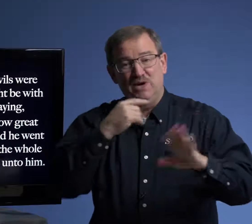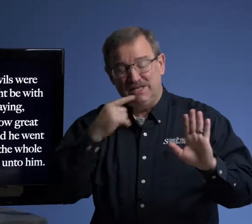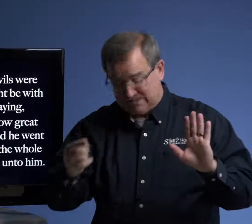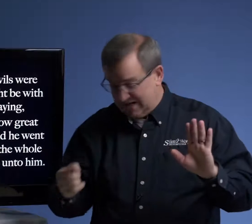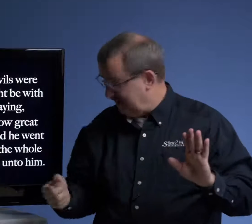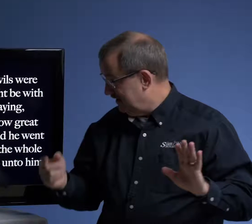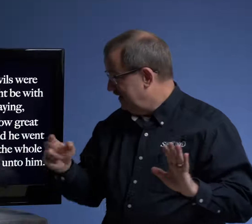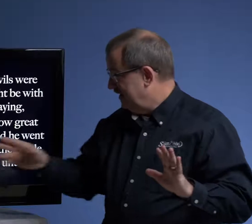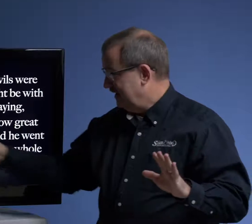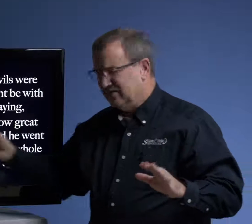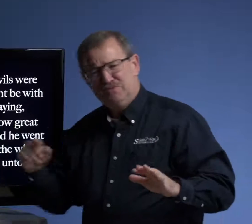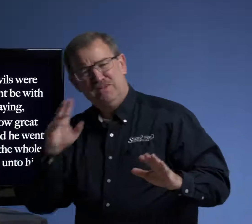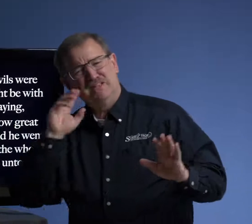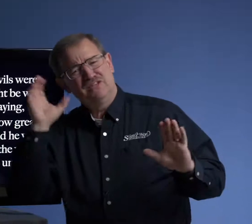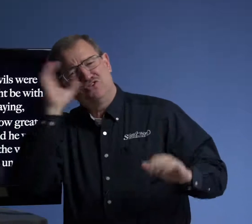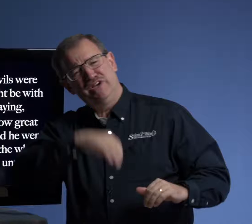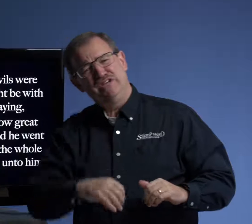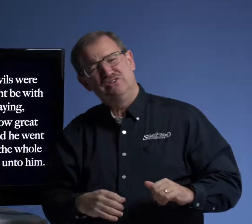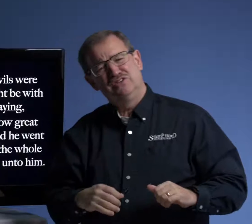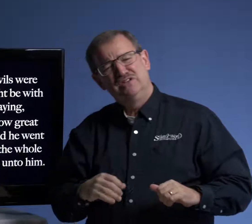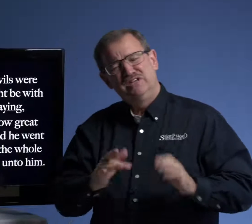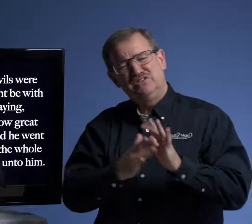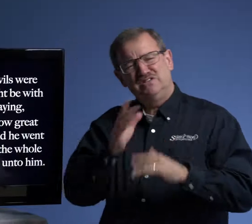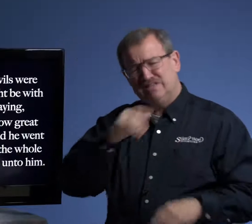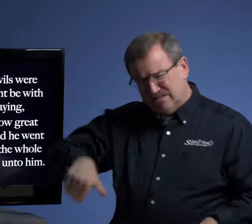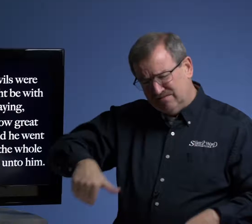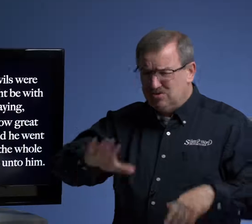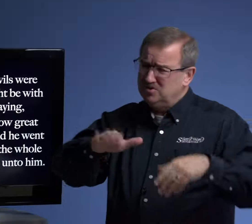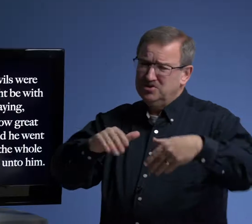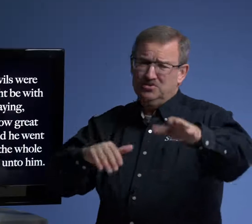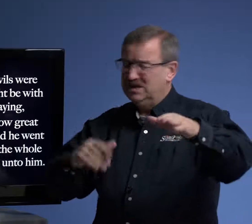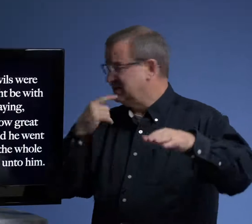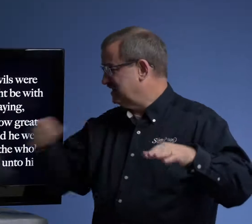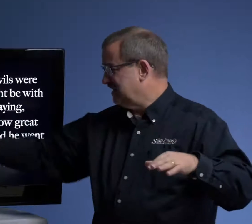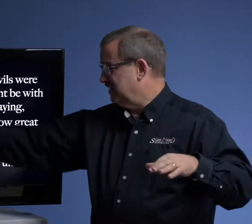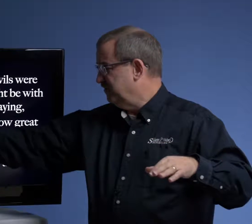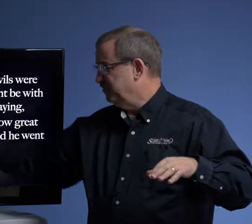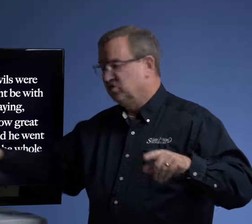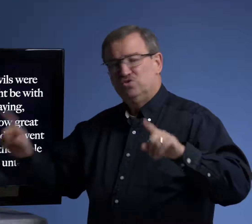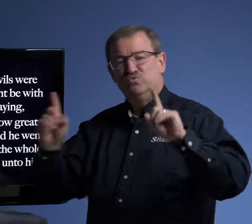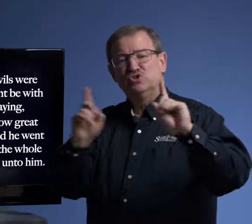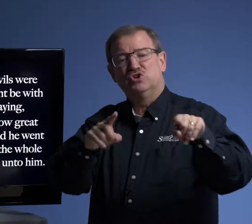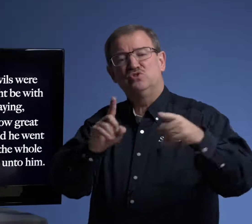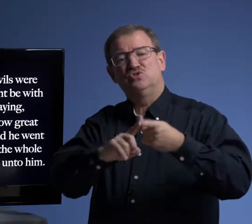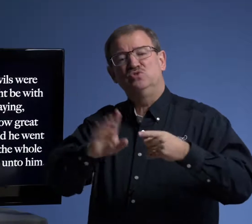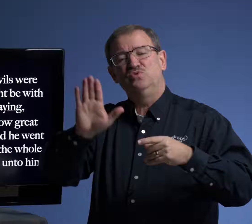away saying, now you might think it's strange. Jesus said, no, no, no. He says here, return to